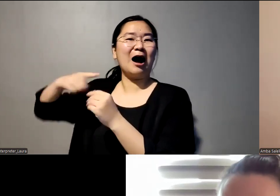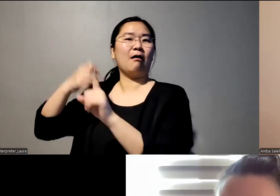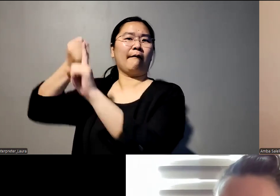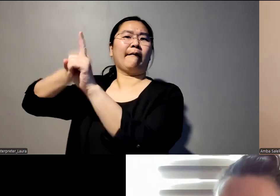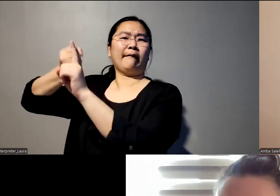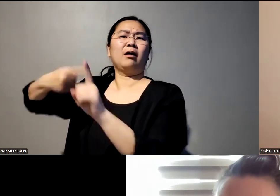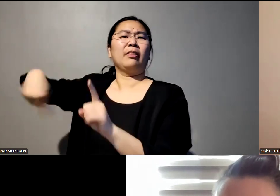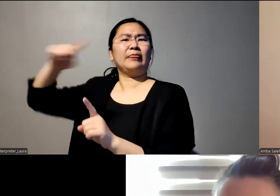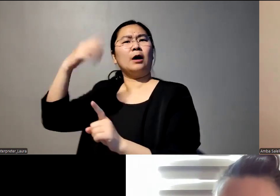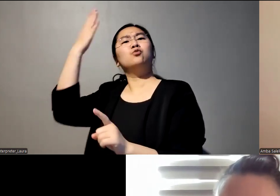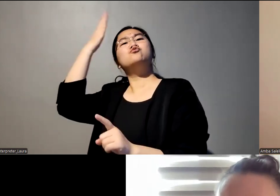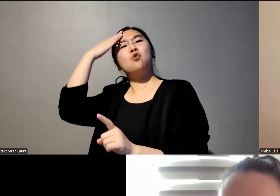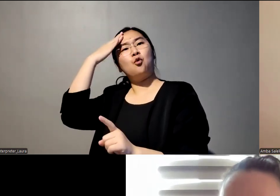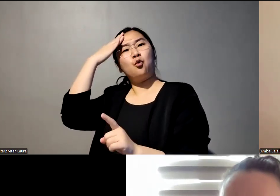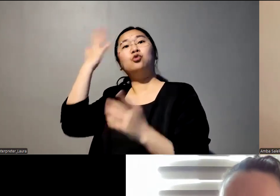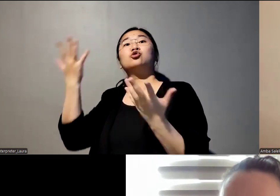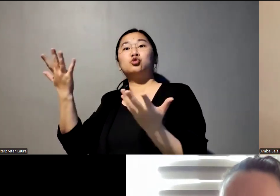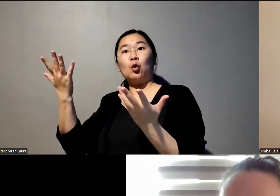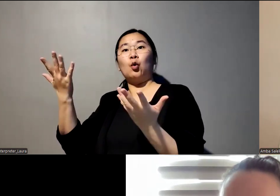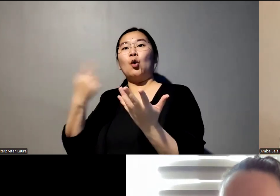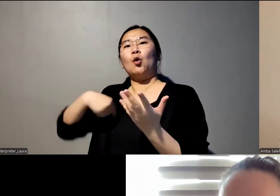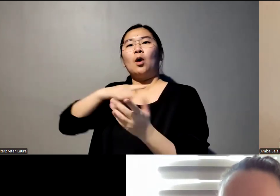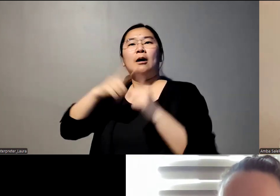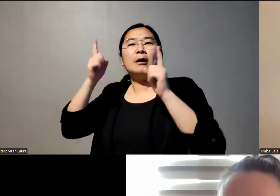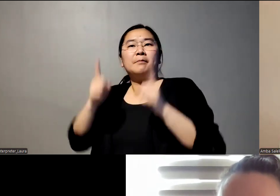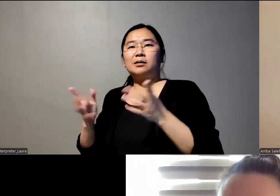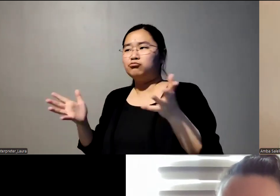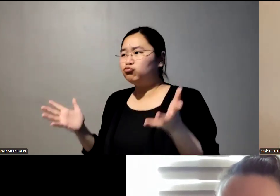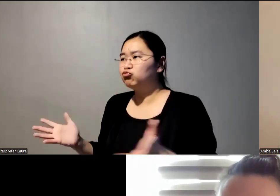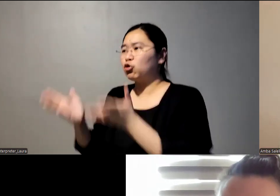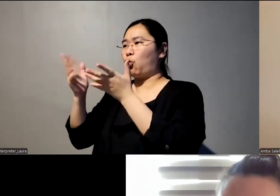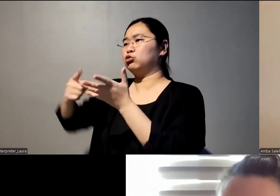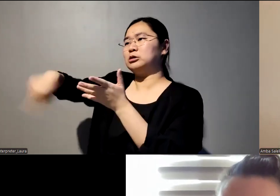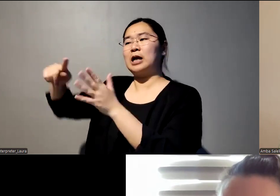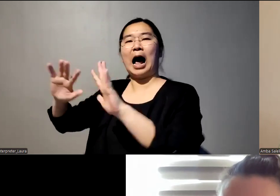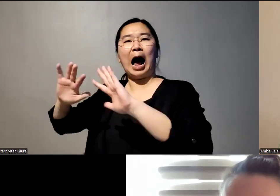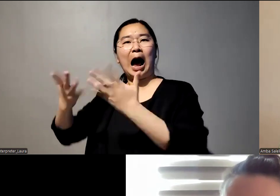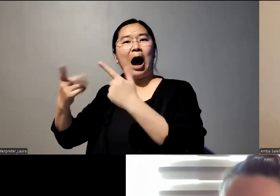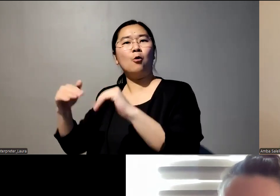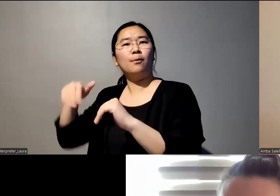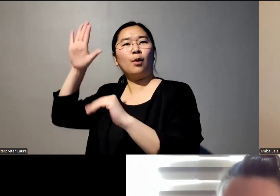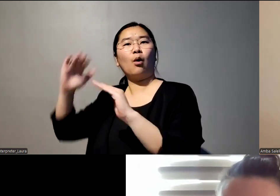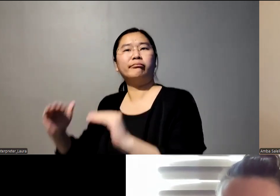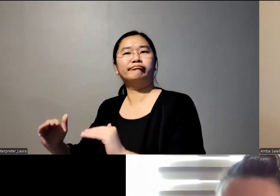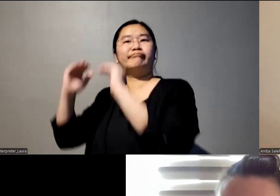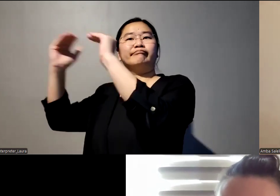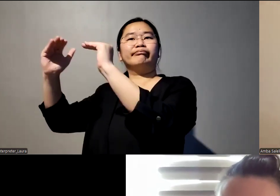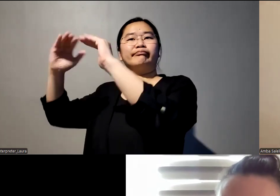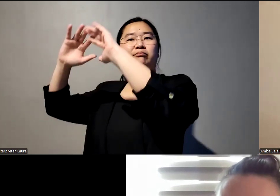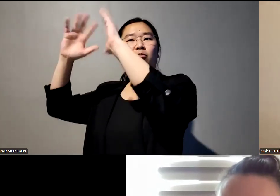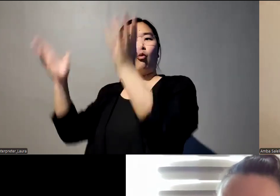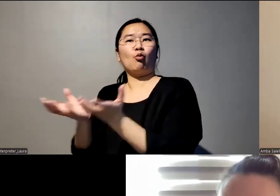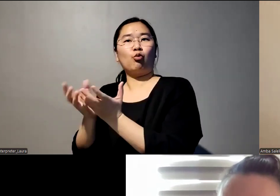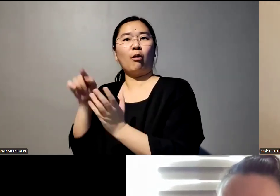relatively safe area. And you could think that Ukraine during the war, where DI is a